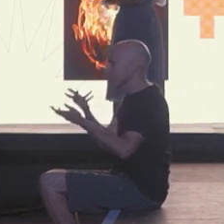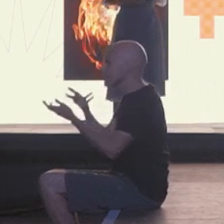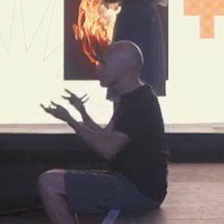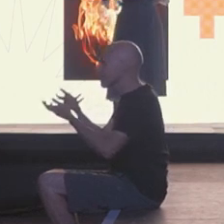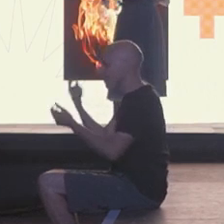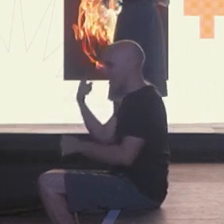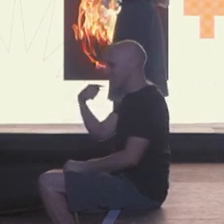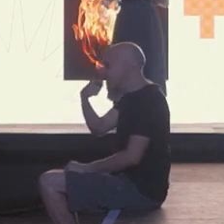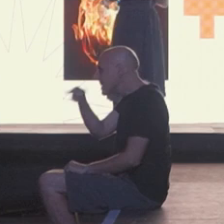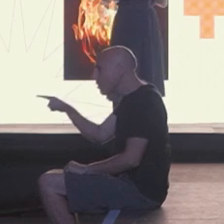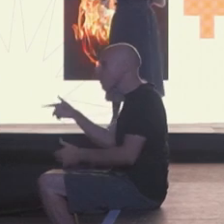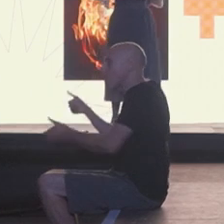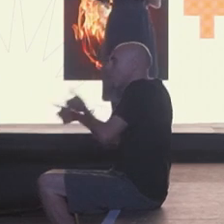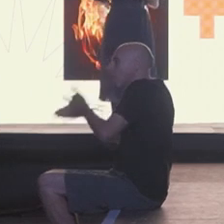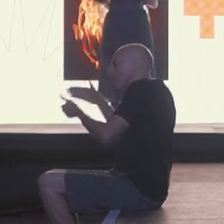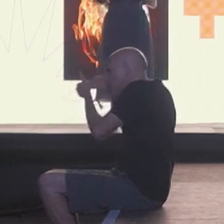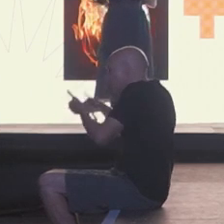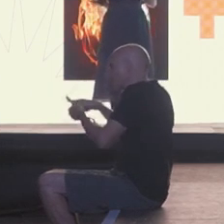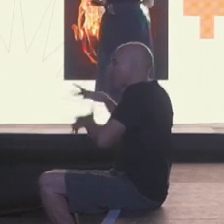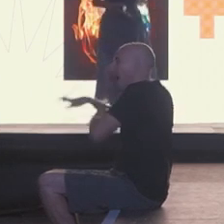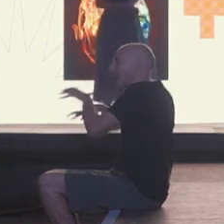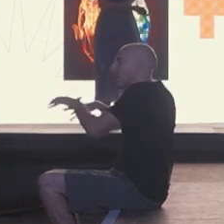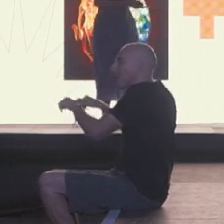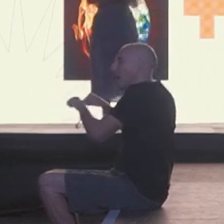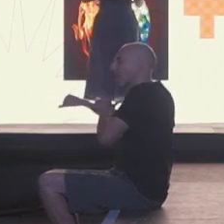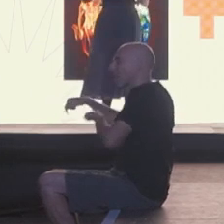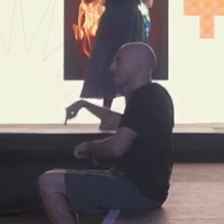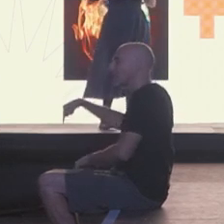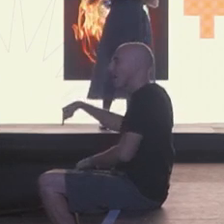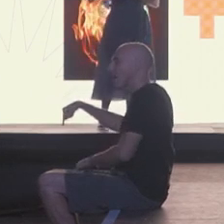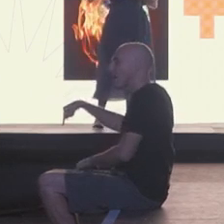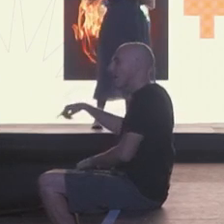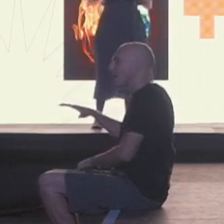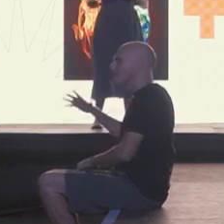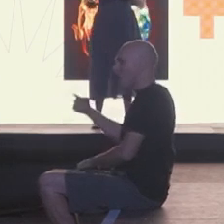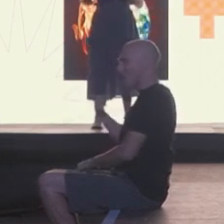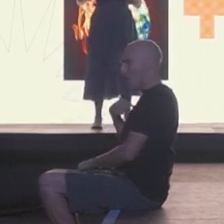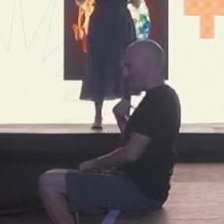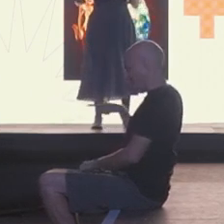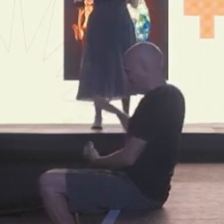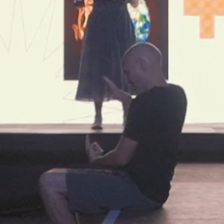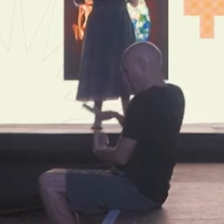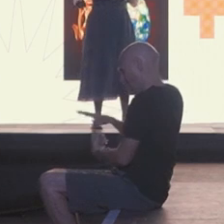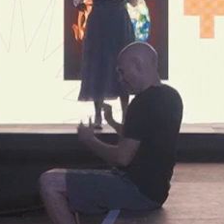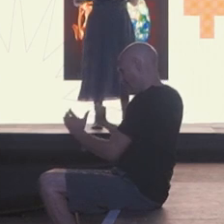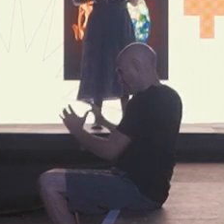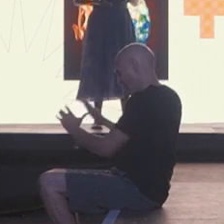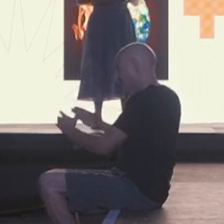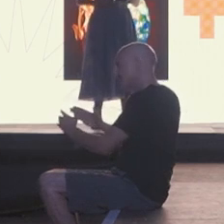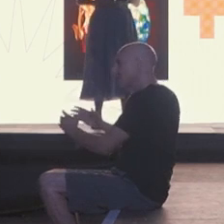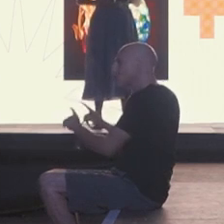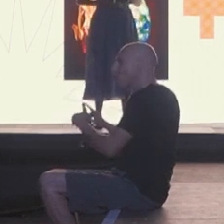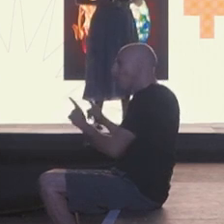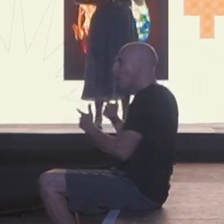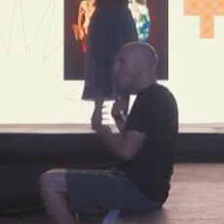to address animal agriculture and fishing, until I found what was, to me, this amazing group, Animal Rebellion, that were willing to address